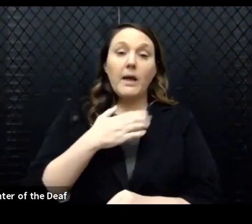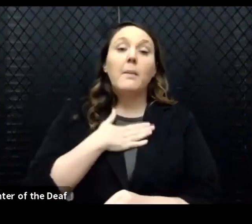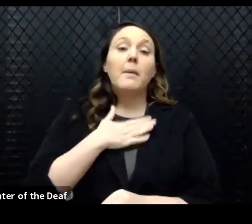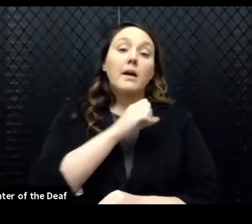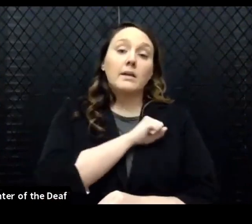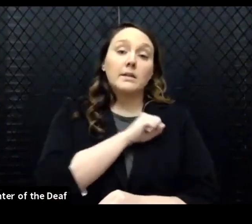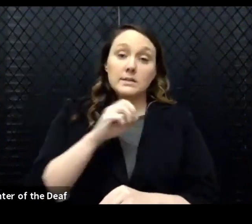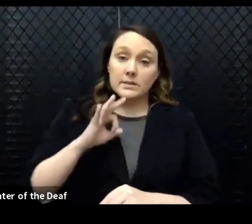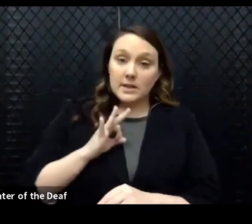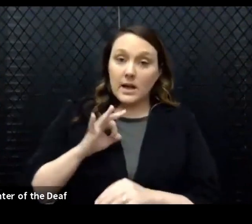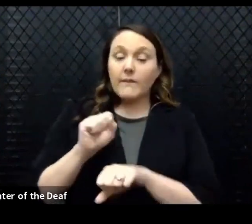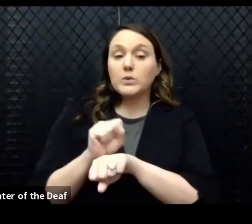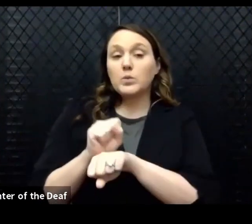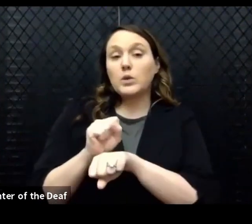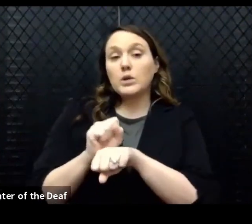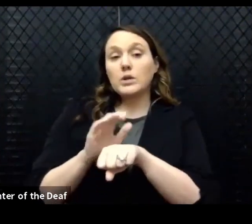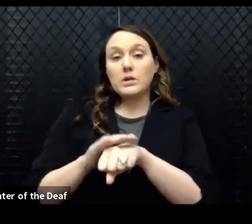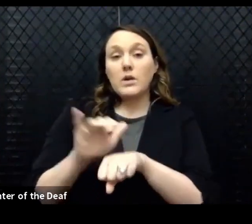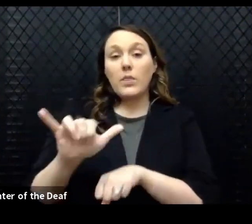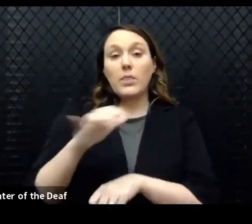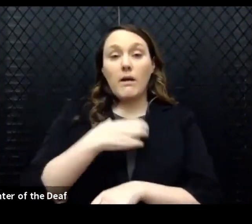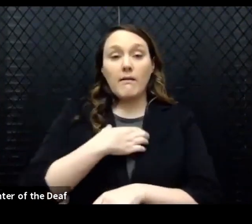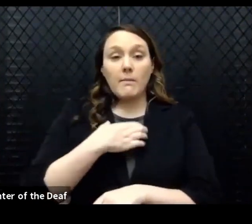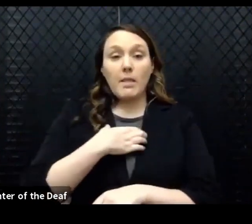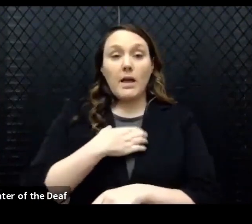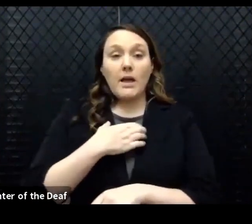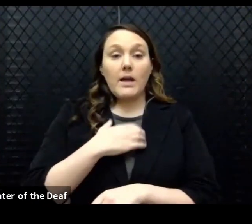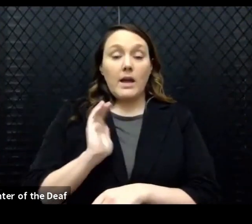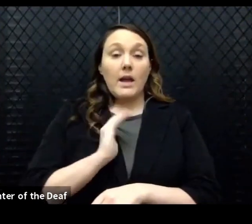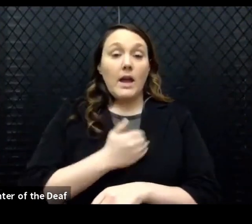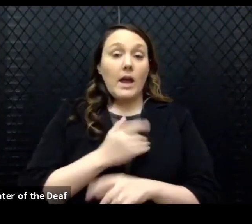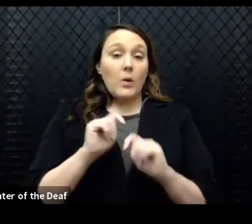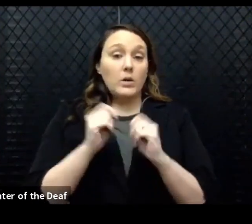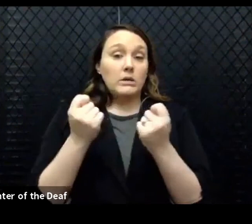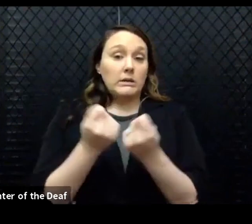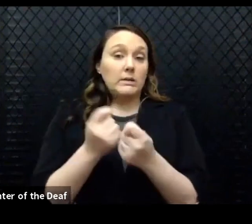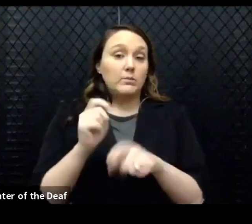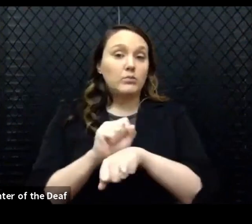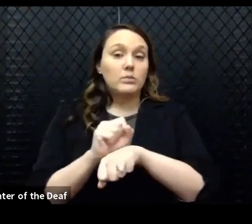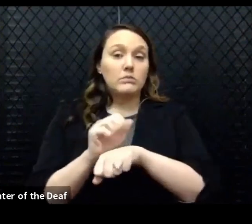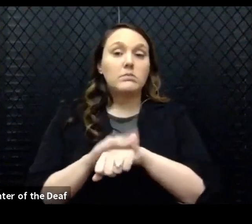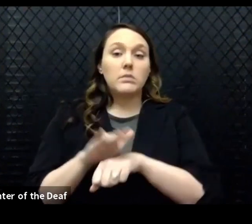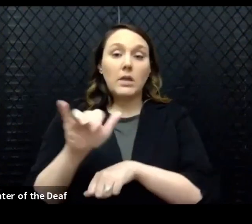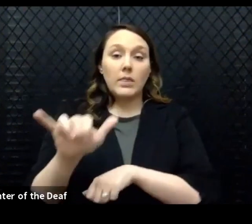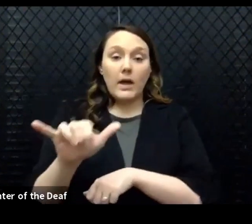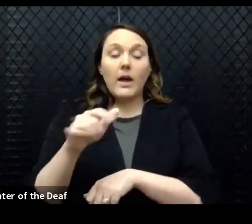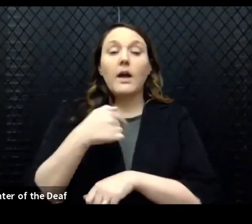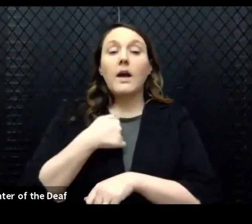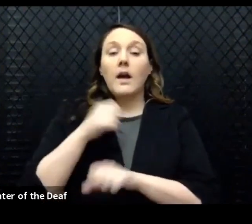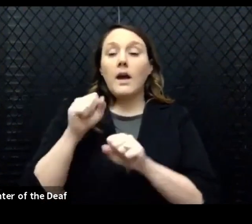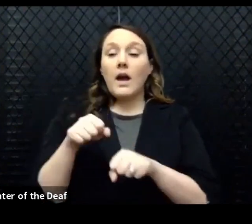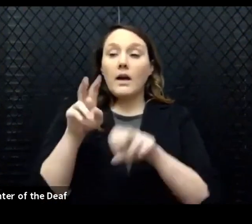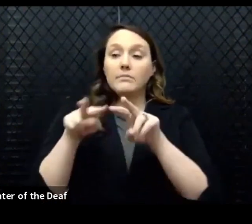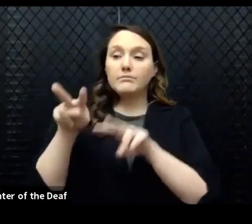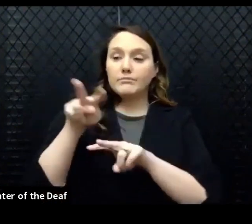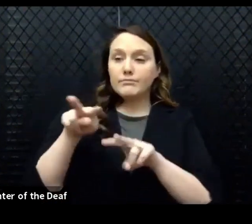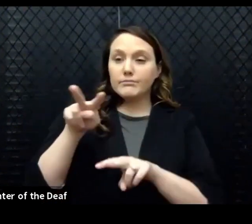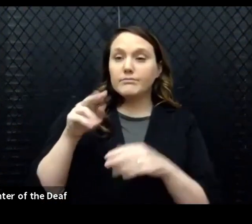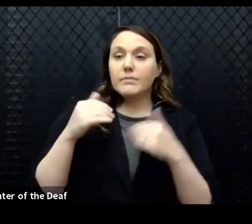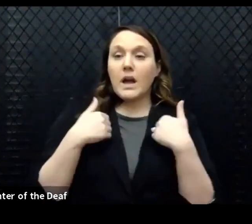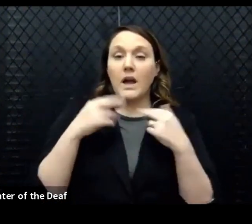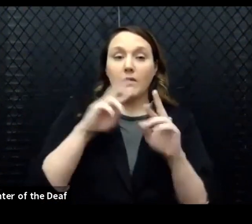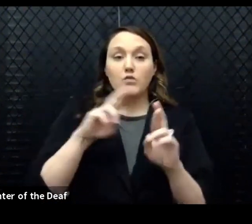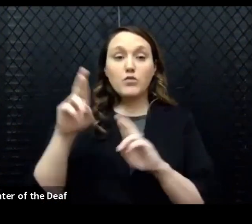those complaints. Our team here works those every one that get in. We certainly can look at that and have that ready for a